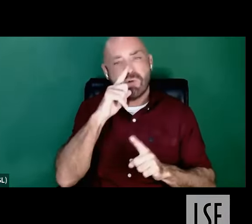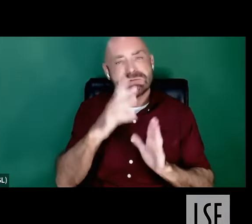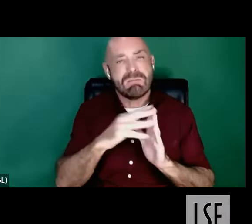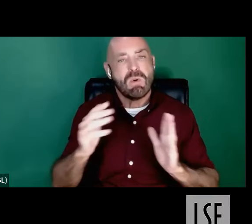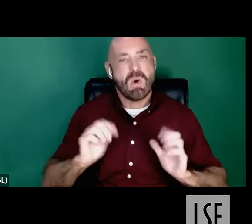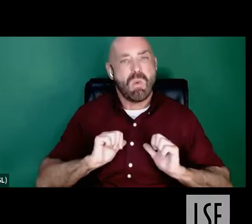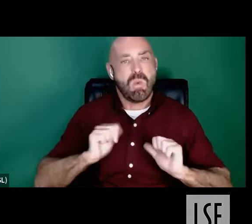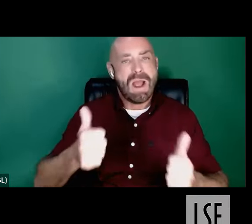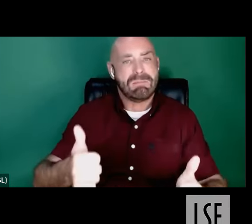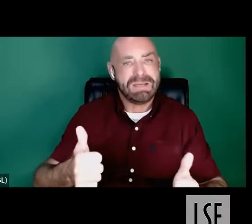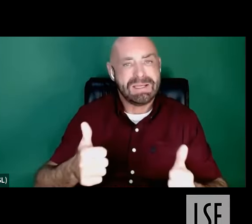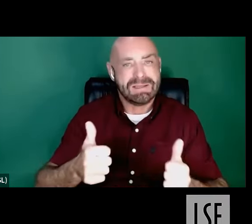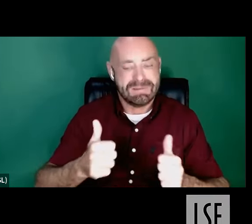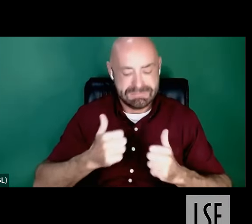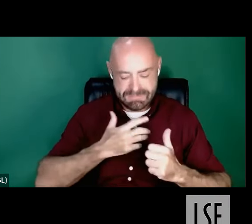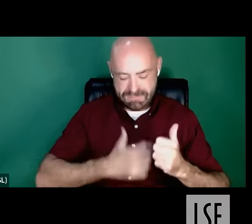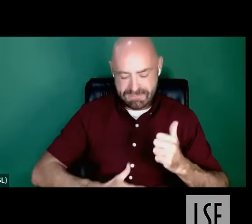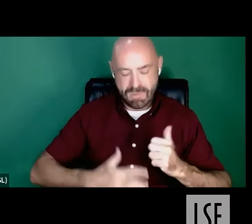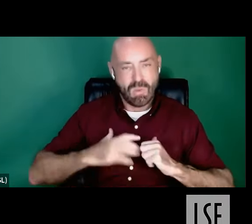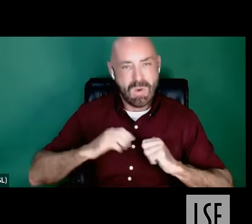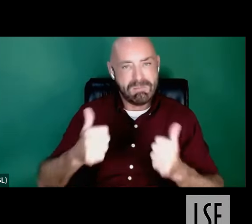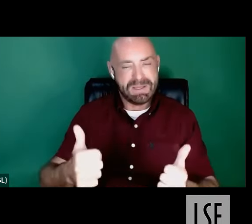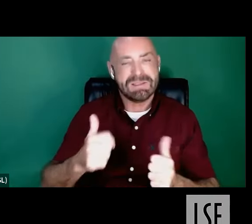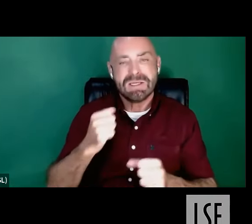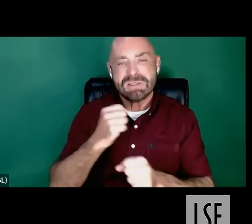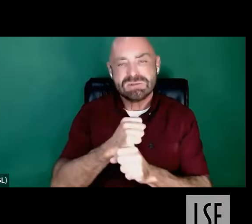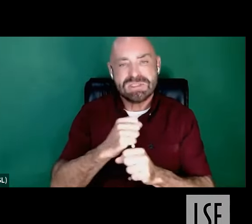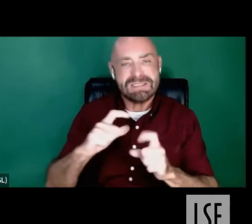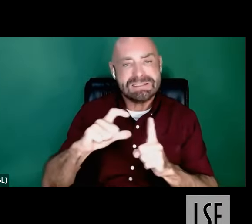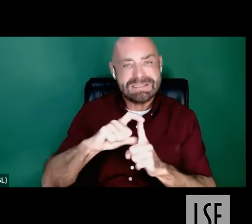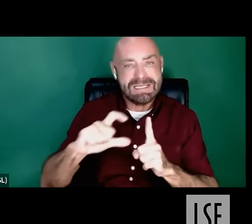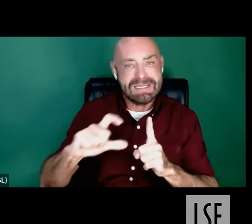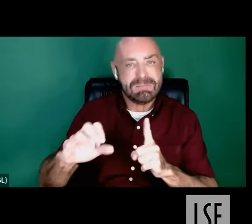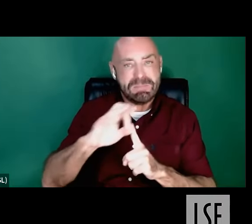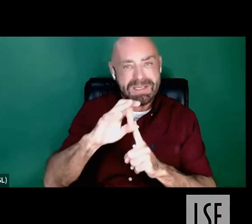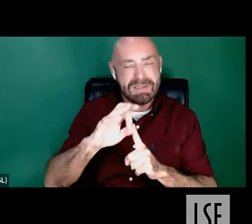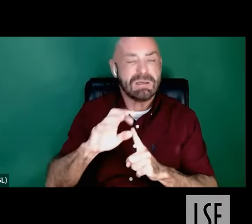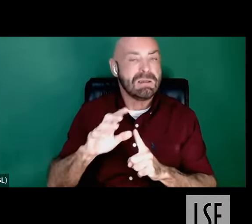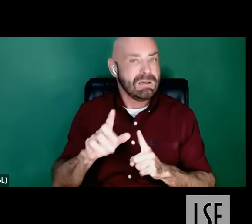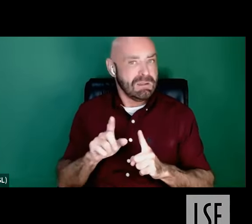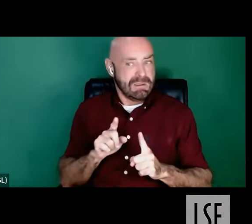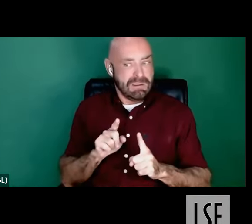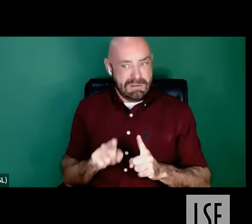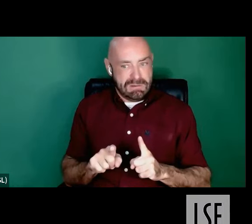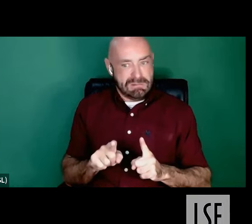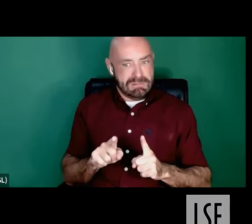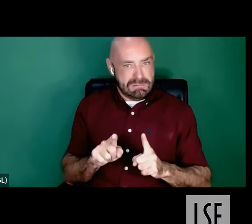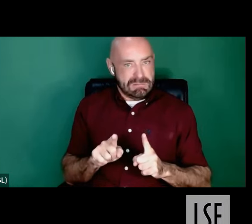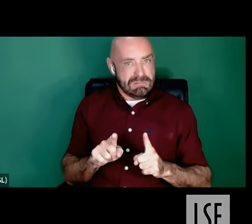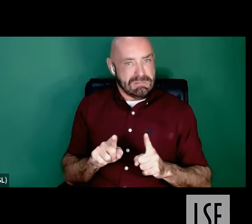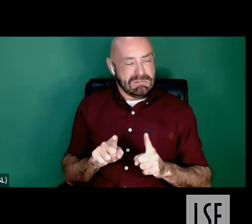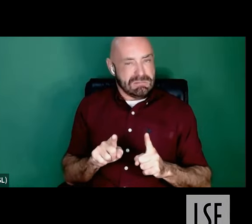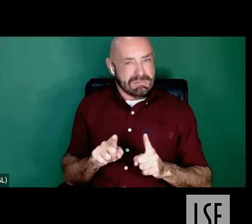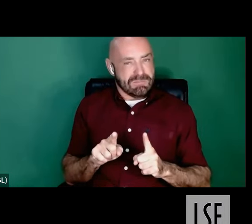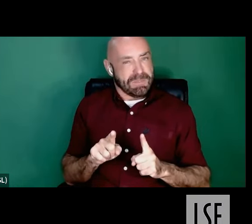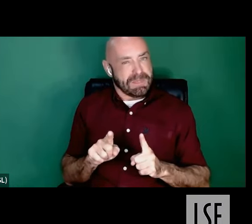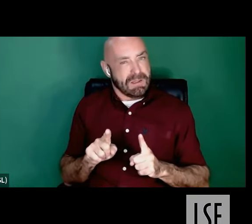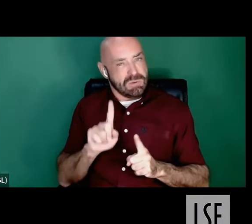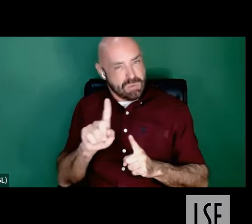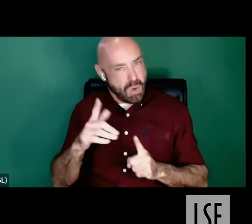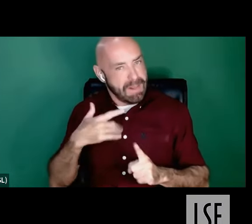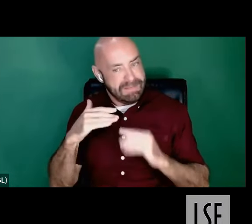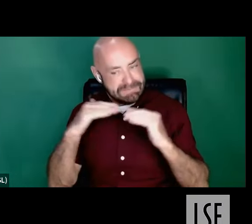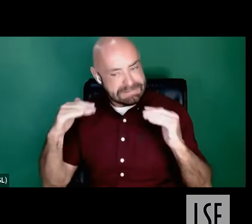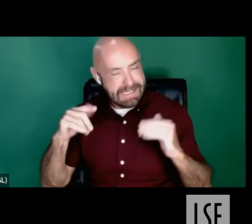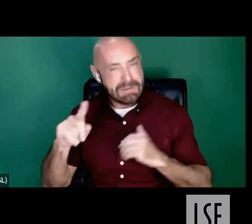wellbeing is too far to go, I think GDP, along other things that actually matter to people, right? It is about your living standards. It is about your health.